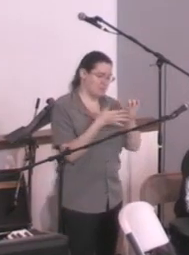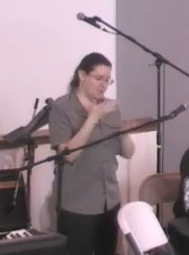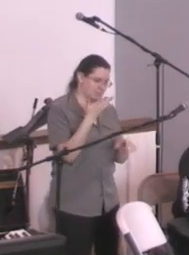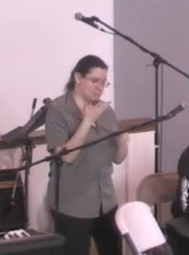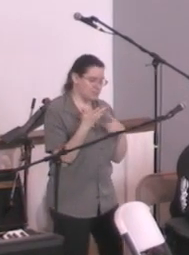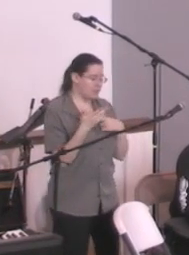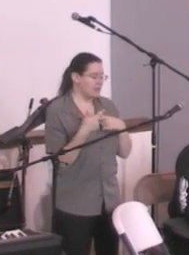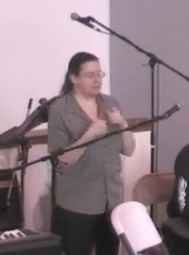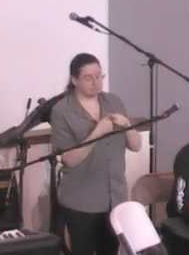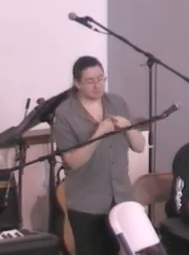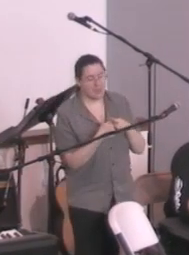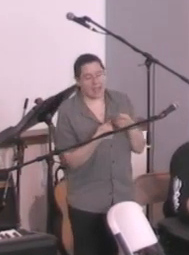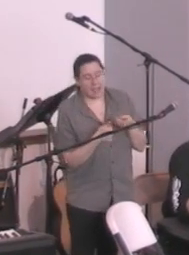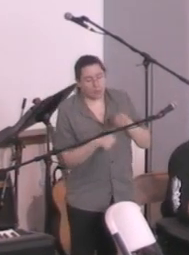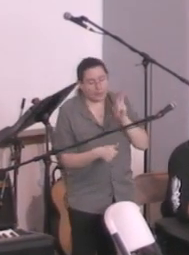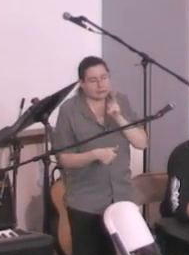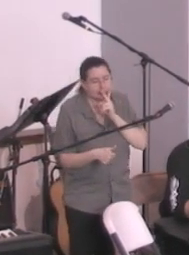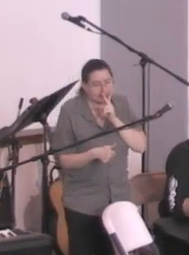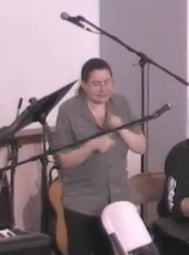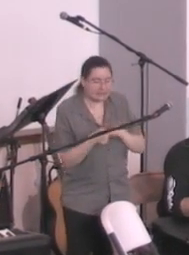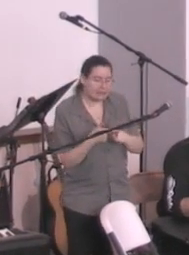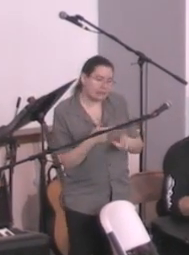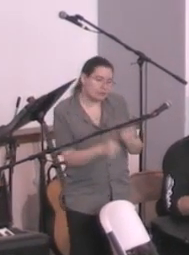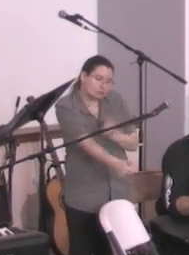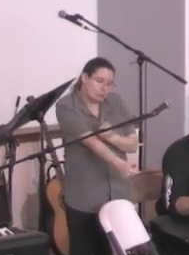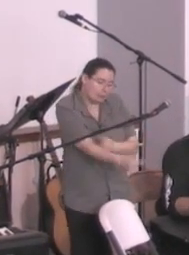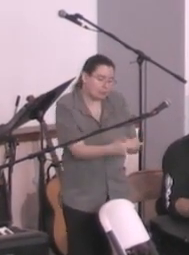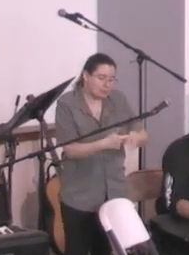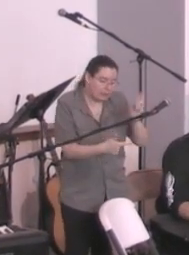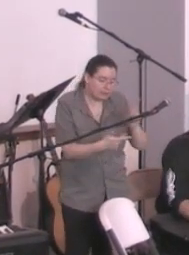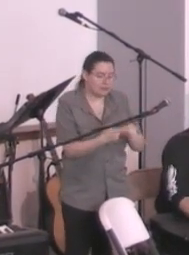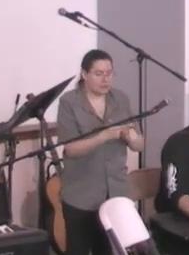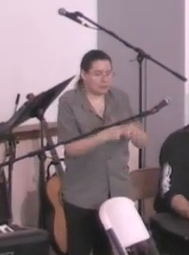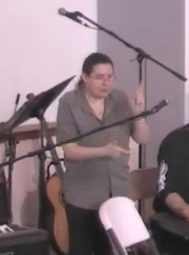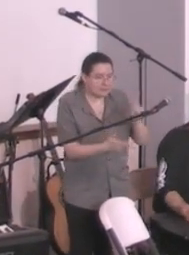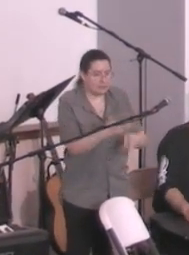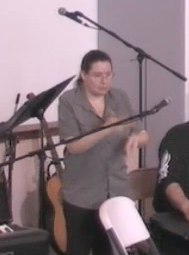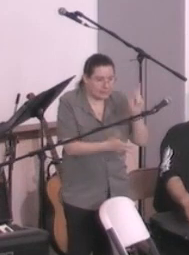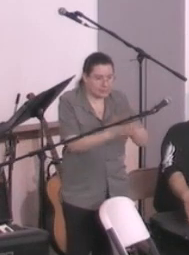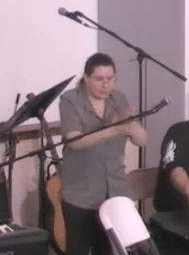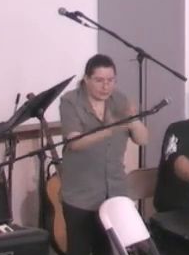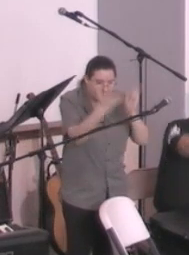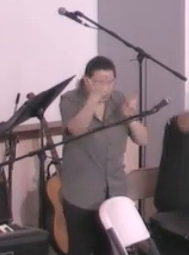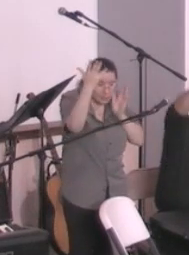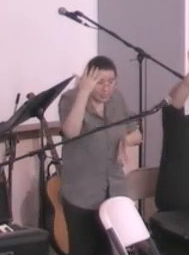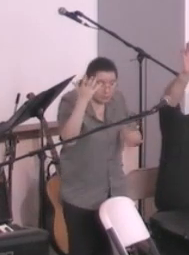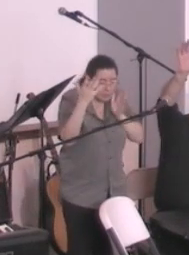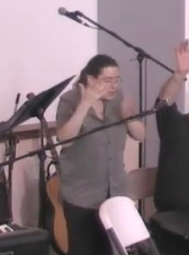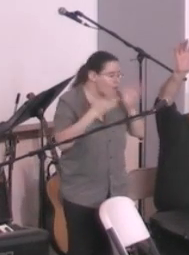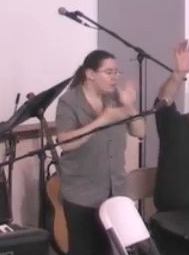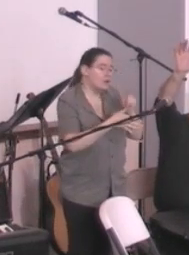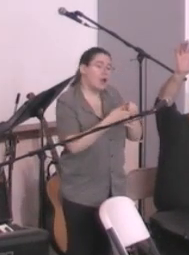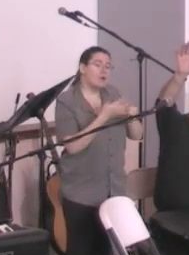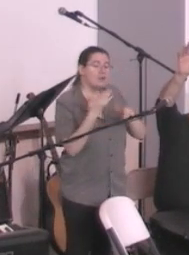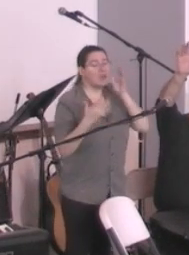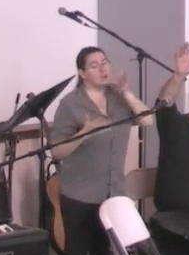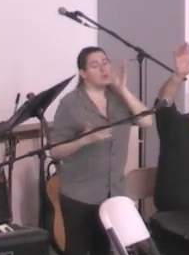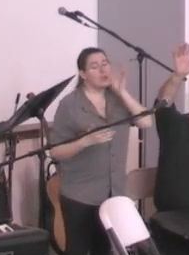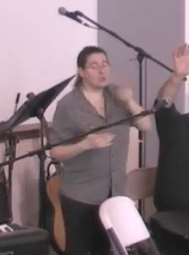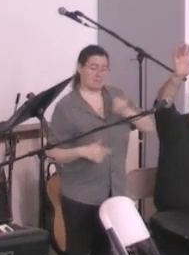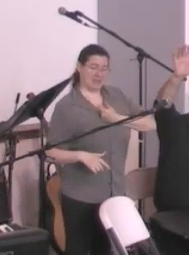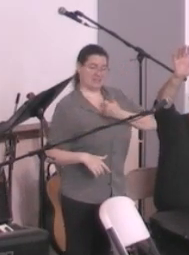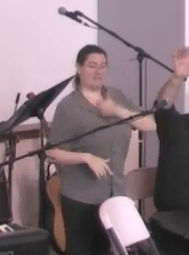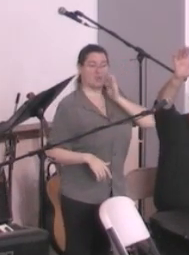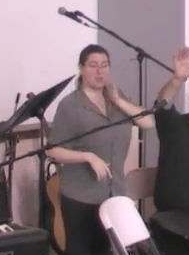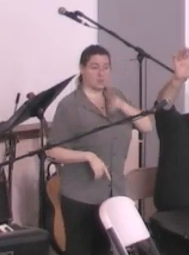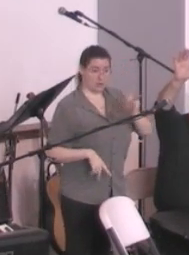I'm going to quit smoking, I'm going to quit doping, I'm going to quit something, and you've said, I'm going to do it by myself. Anybody